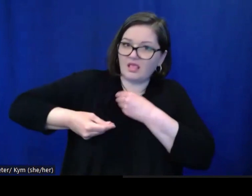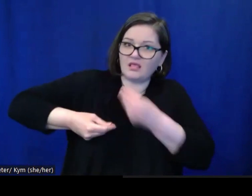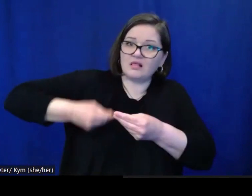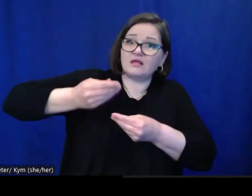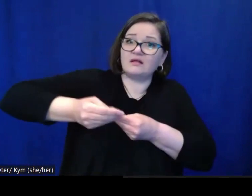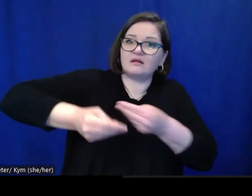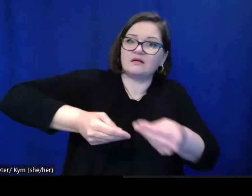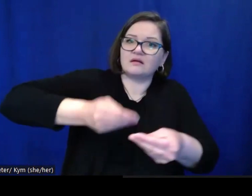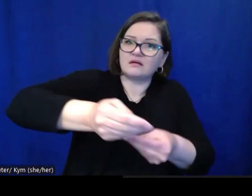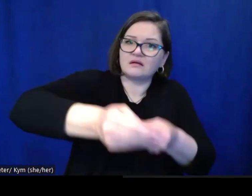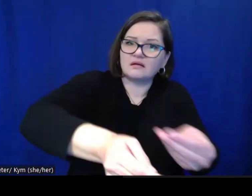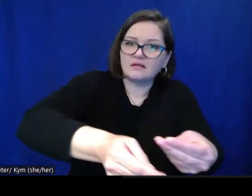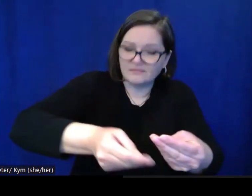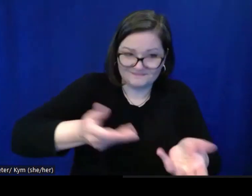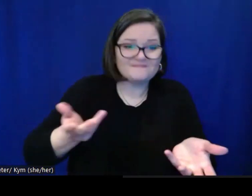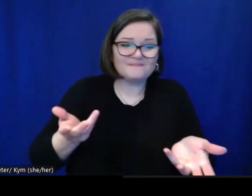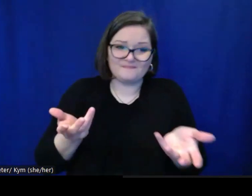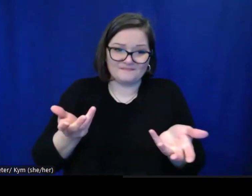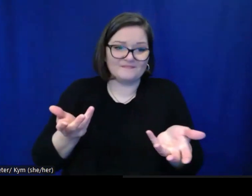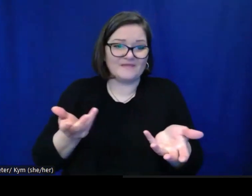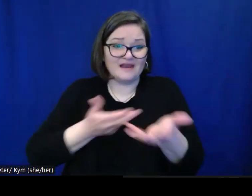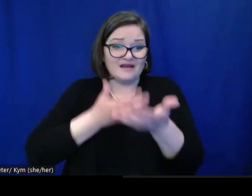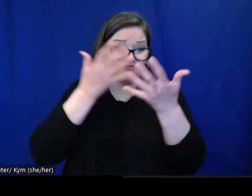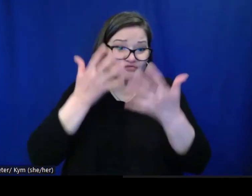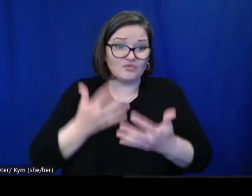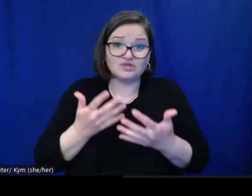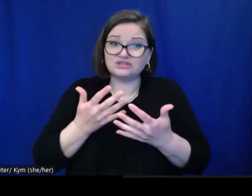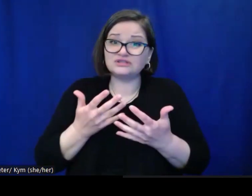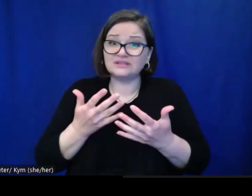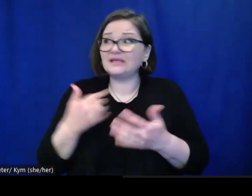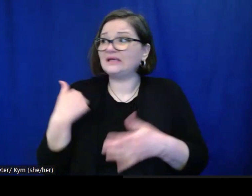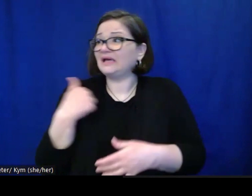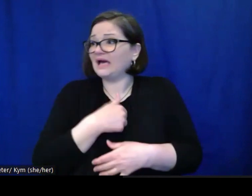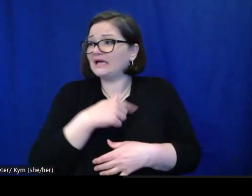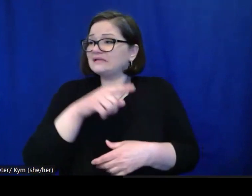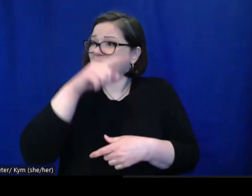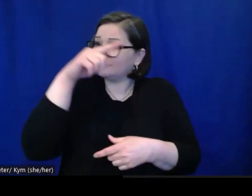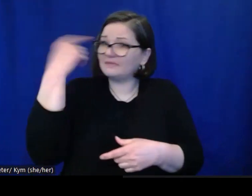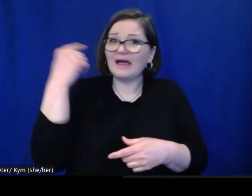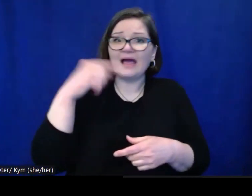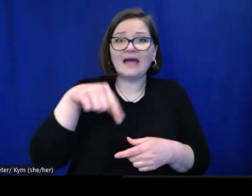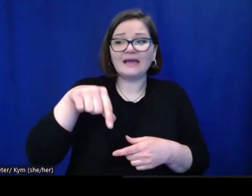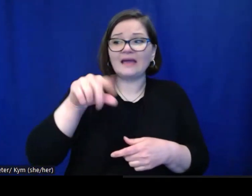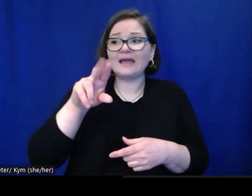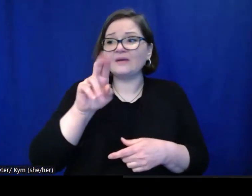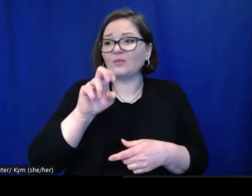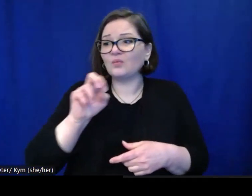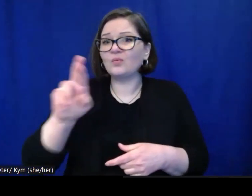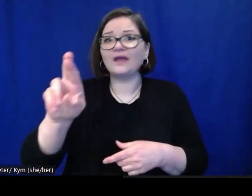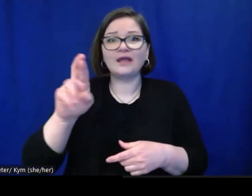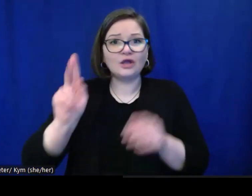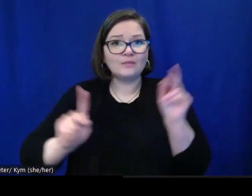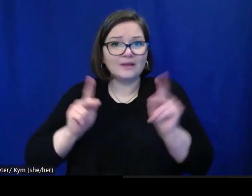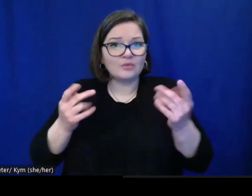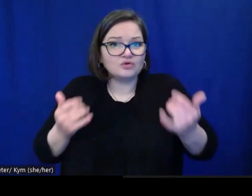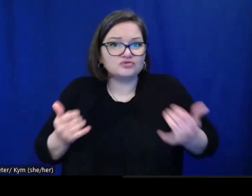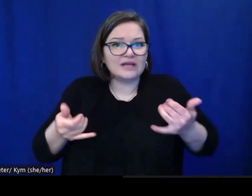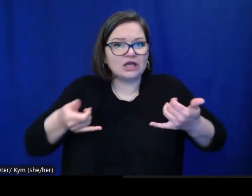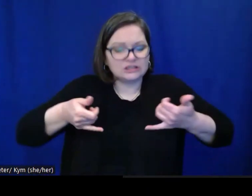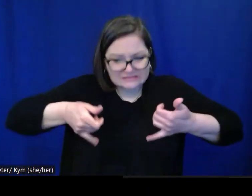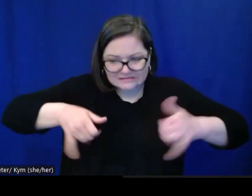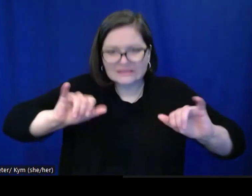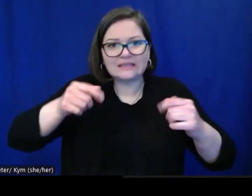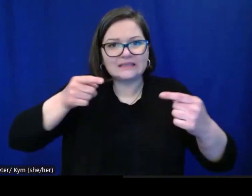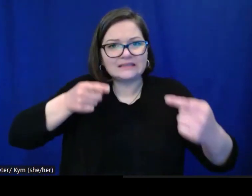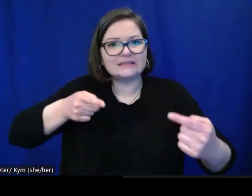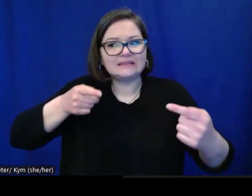And we, as Black and queer individuals today, are still dealing with those same assumptions. You can